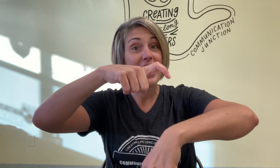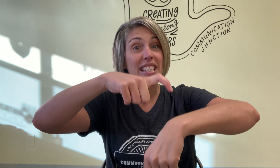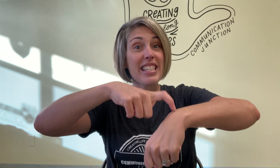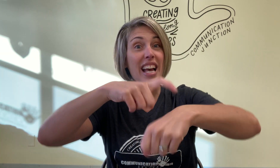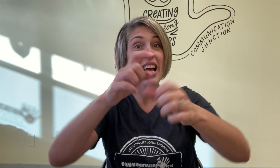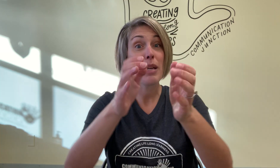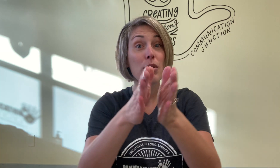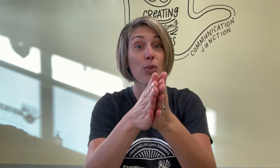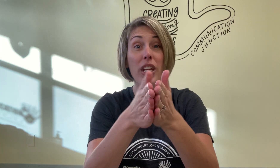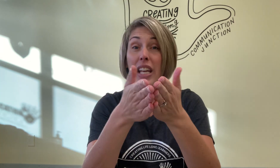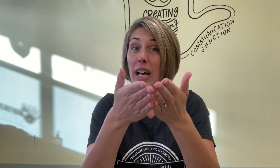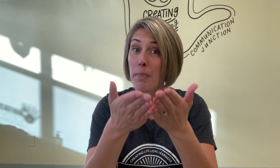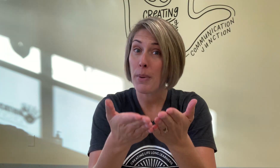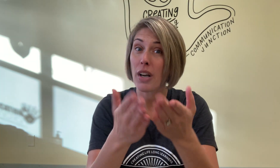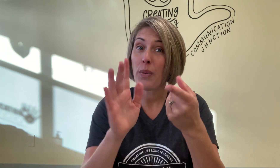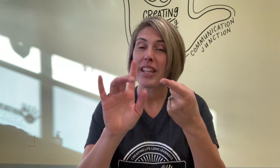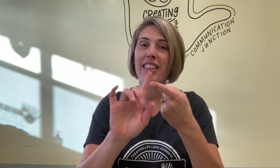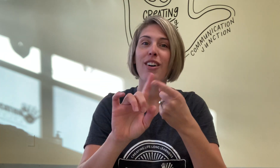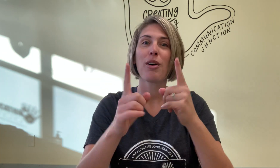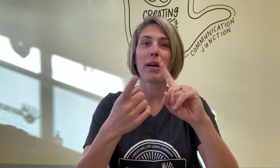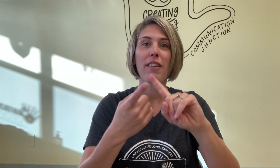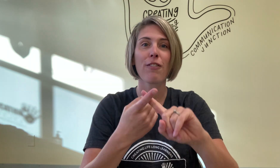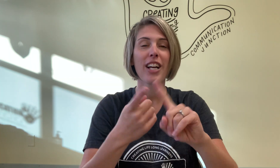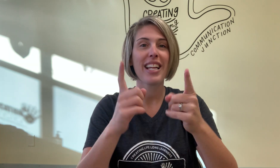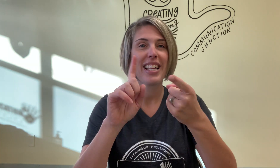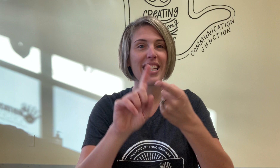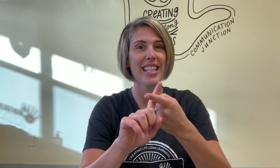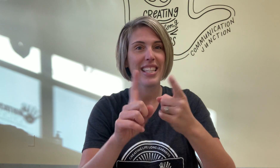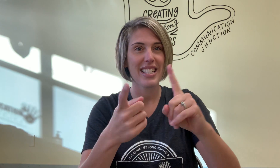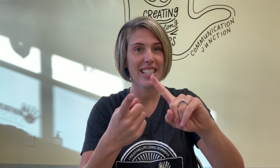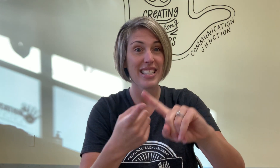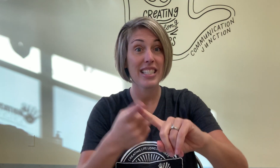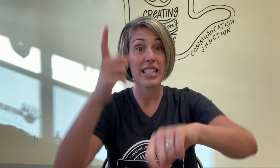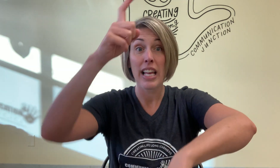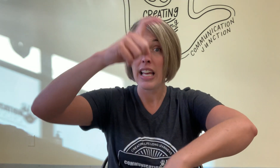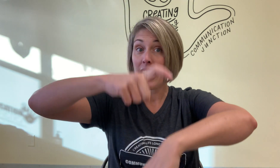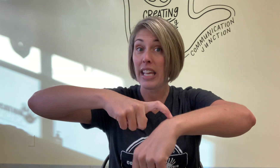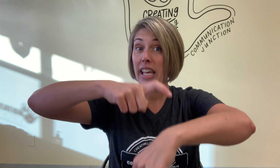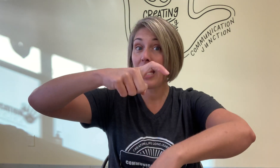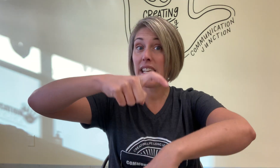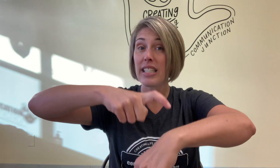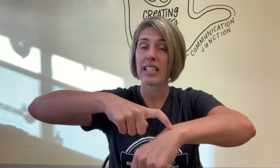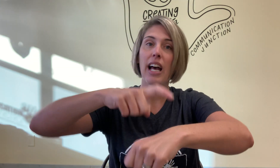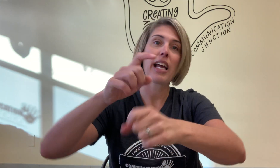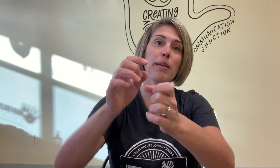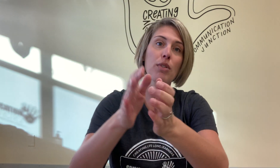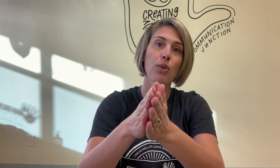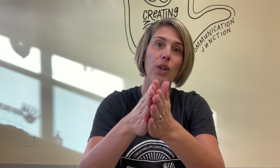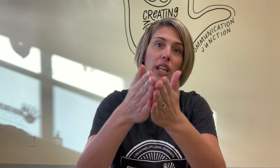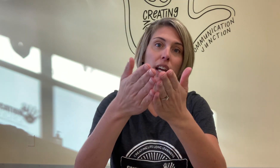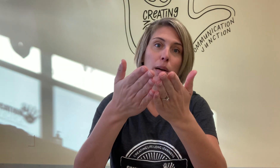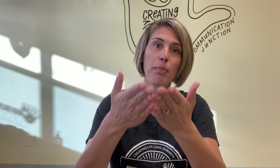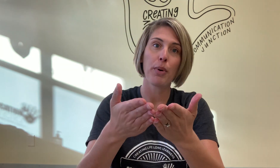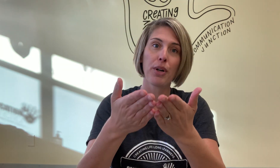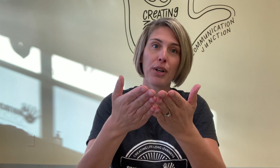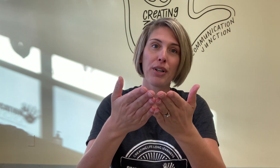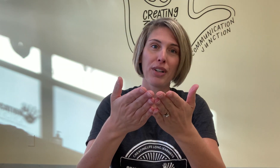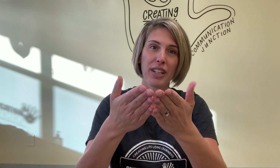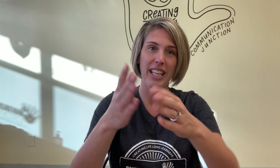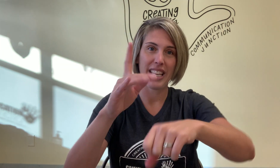is time to read a book with all my friends. It is time to read a book. It